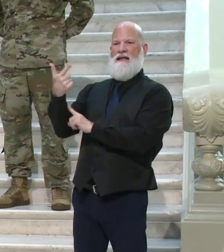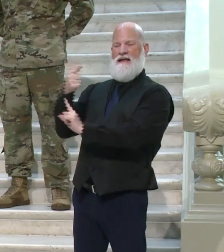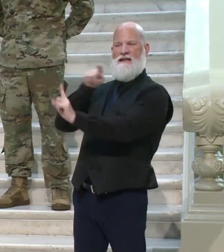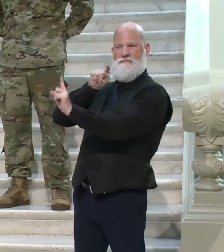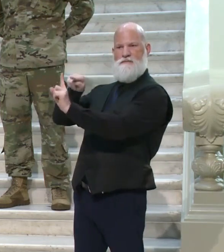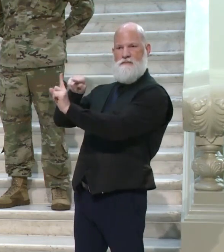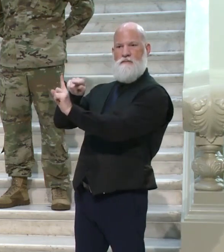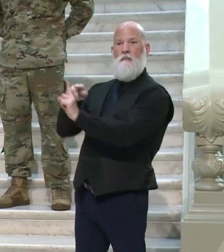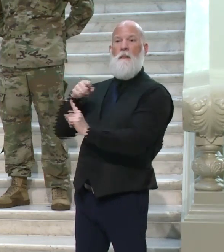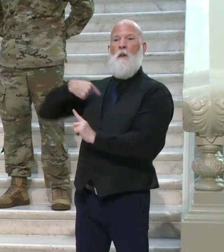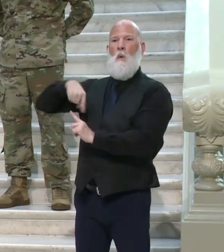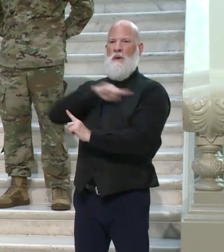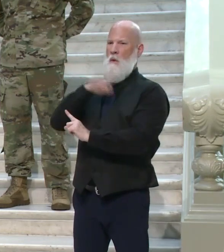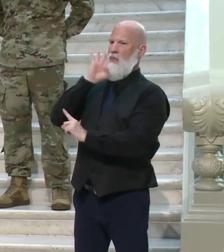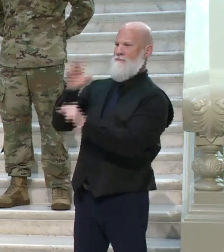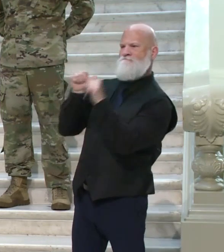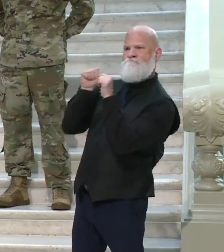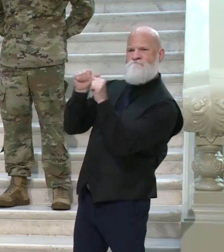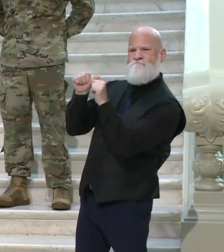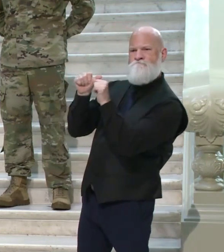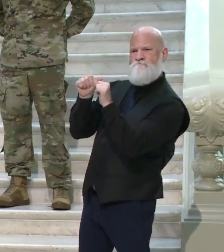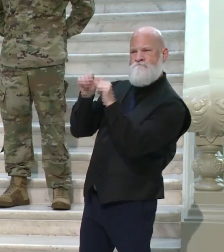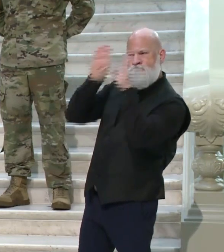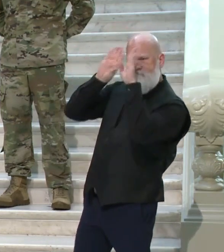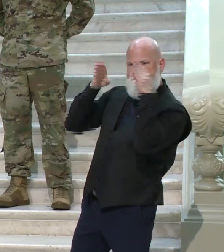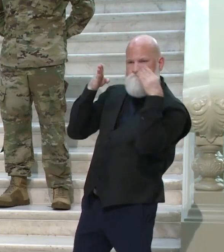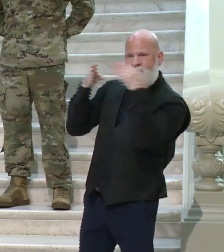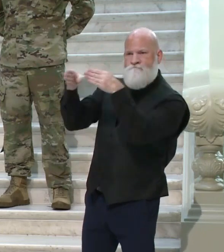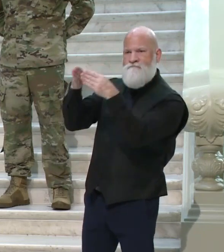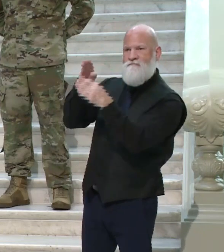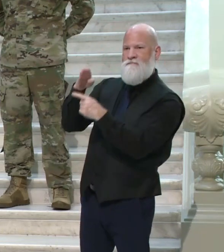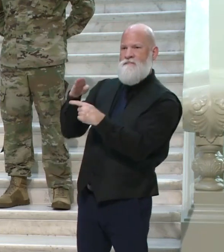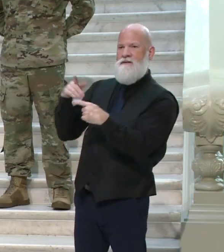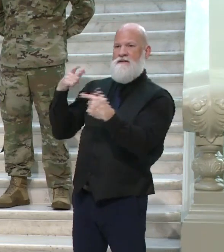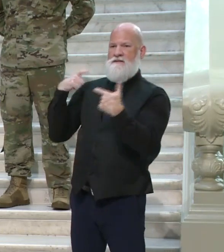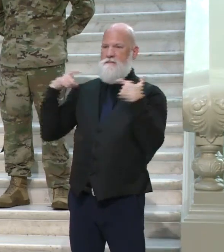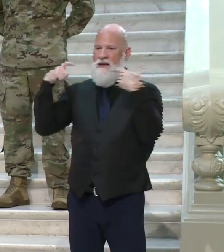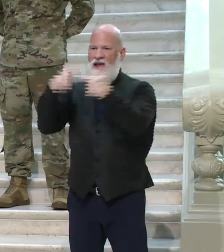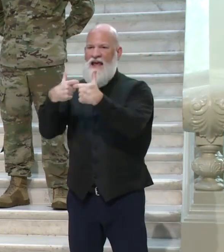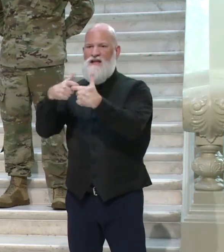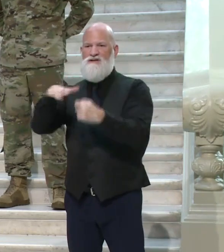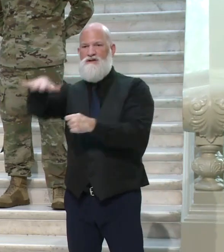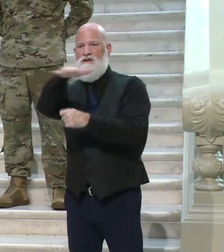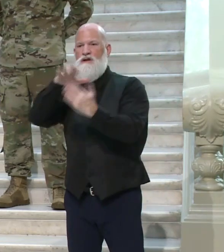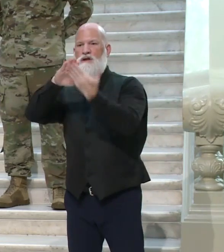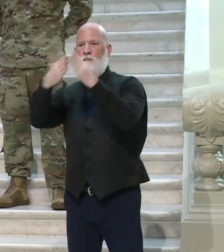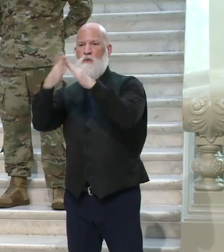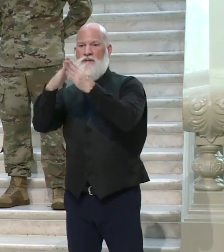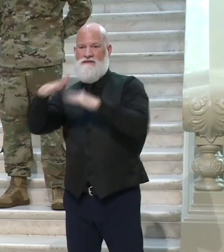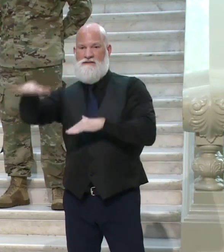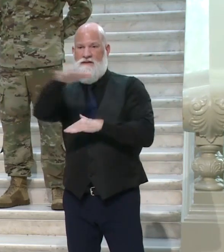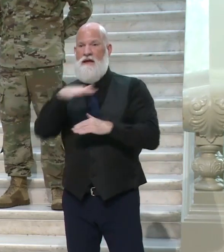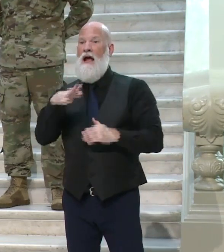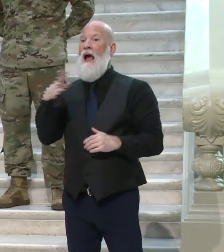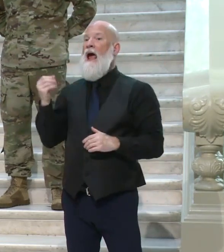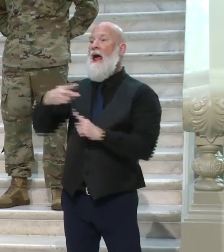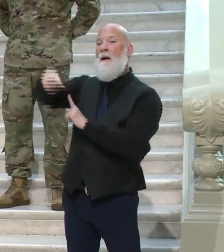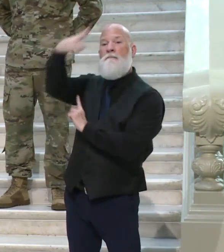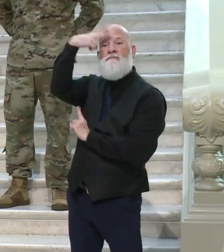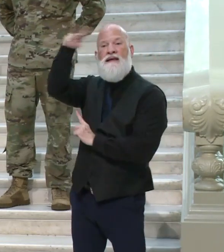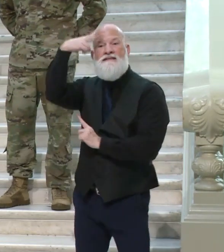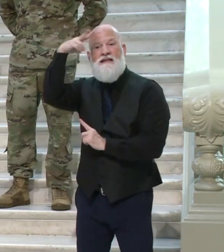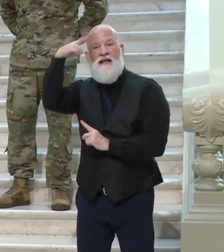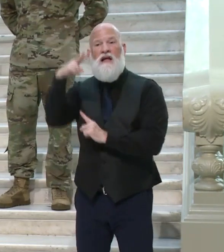COVID-19. Partnering with the Mexican Consulate, General King, and Mr. Marquez, we